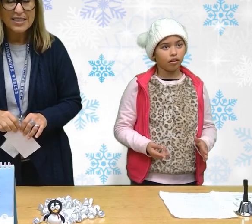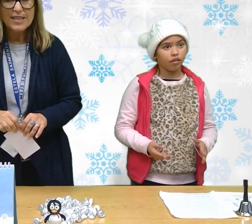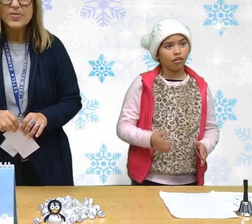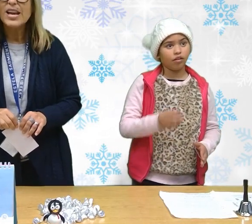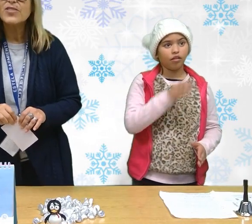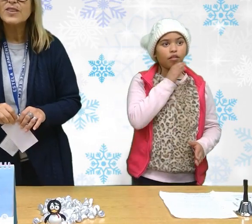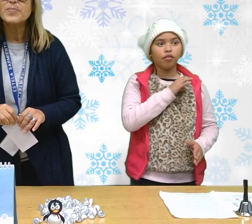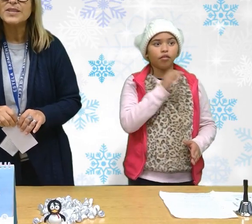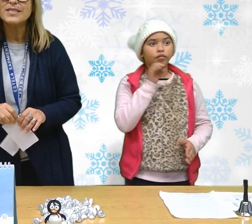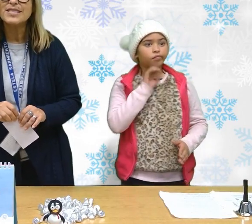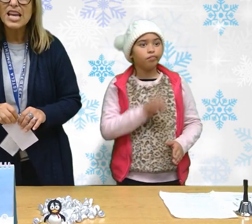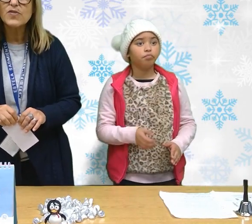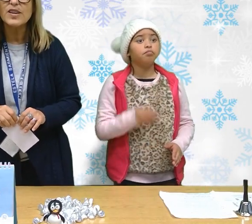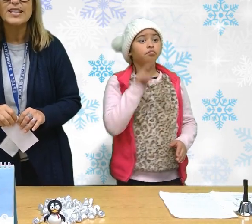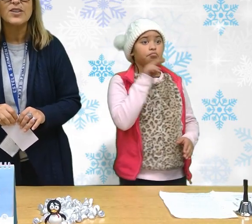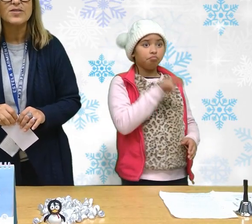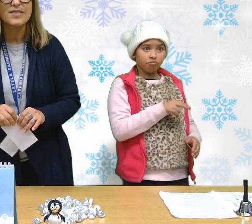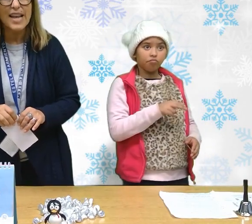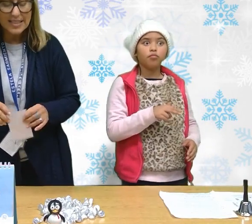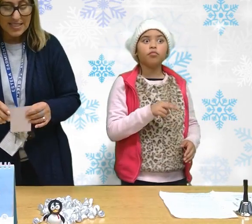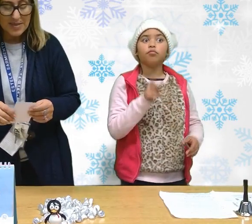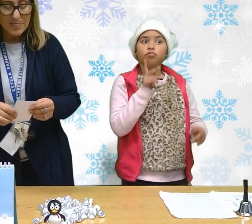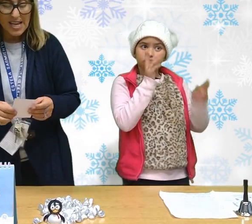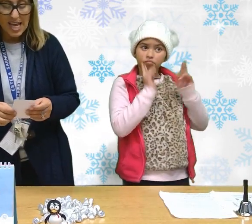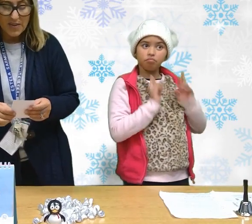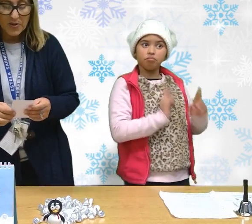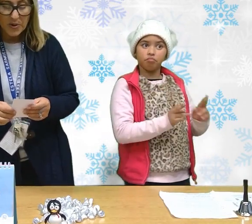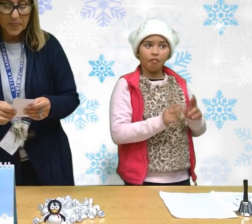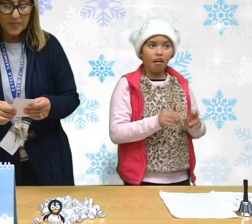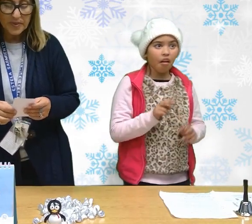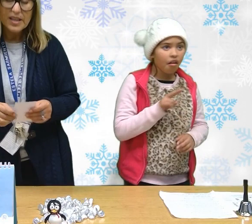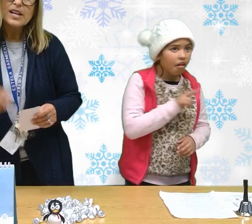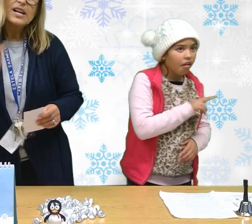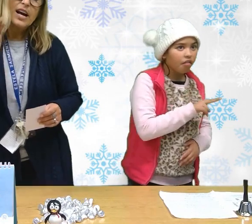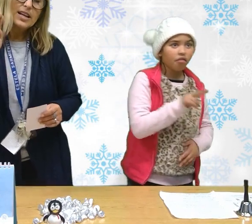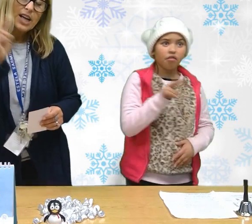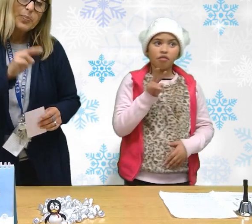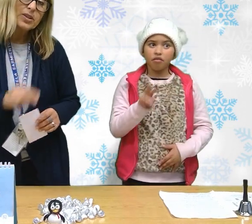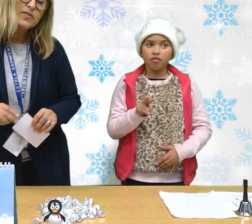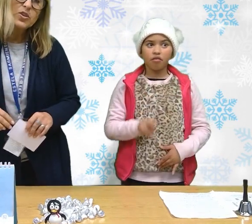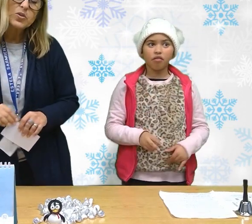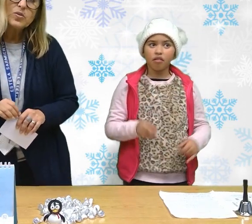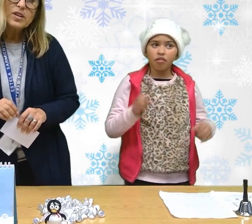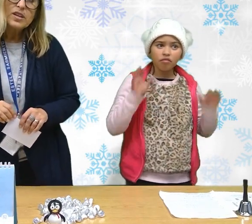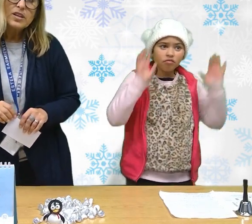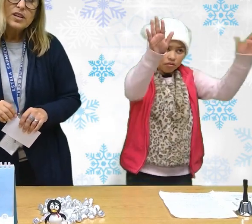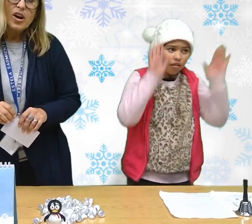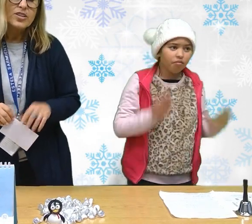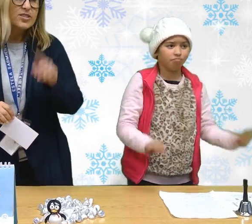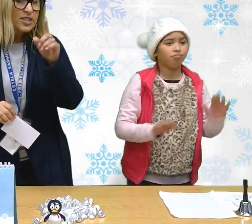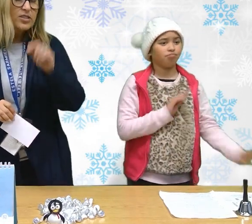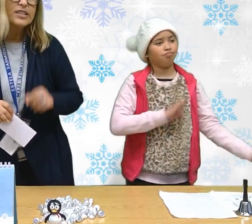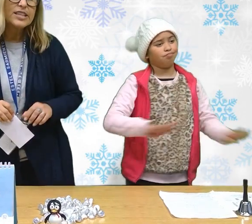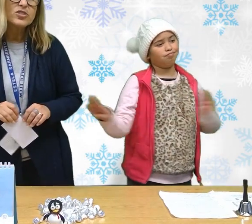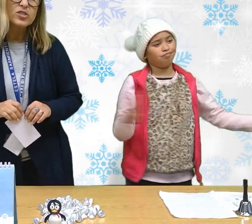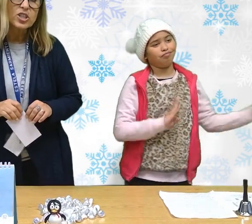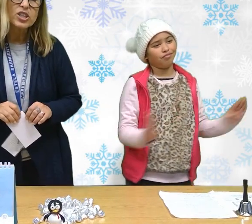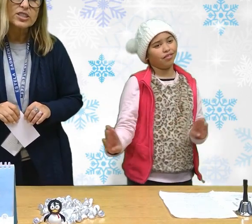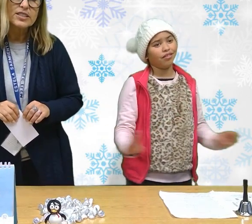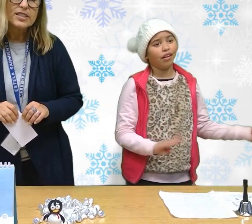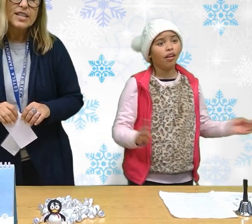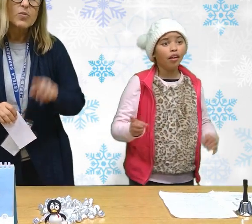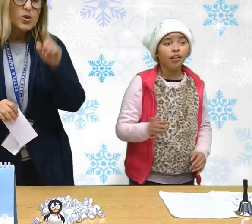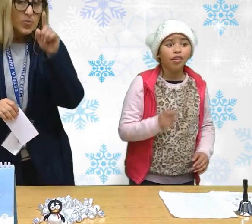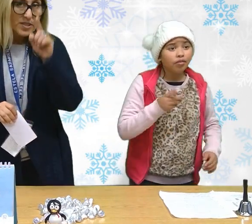respect, nothing but safe and outstanding behavior. A couple of you are still needing to